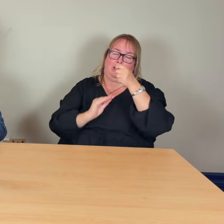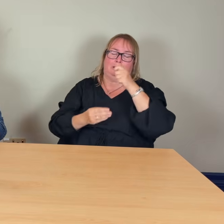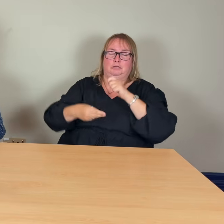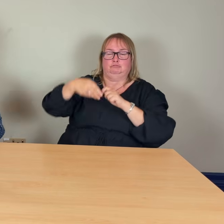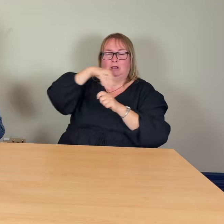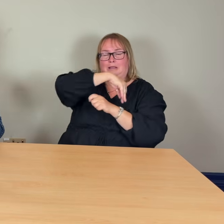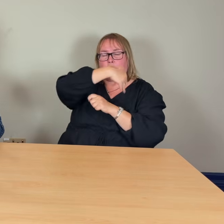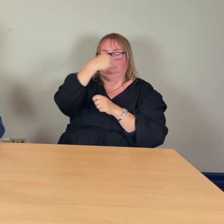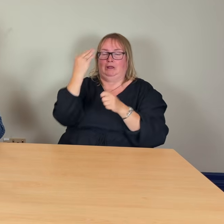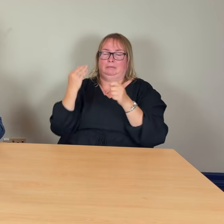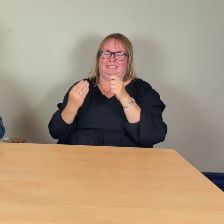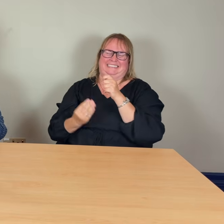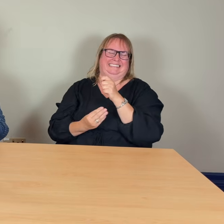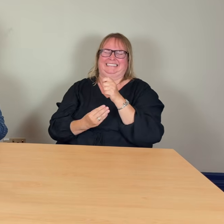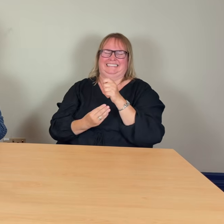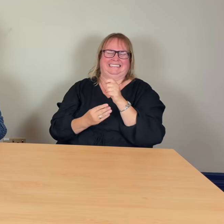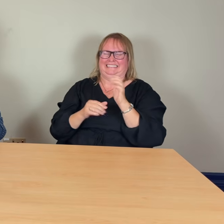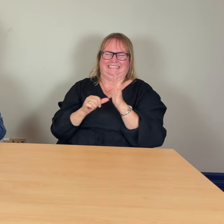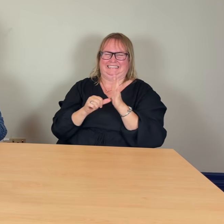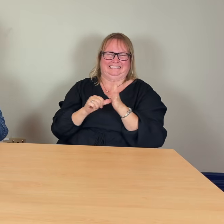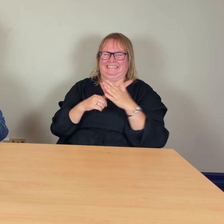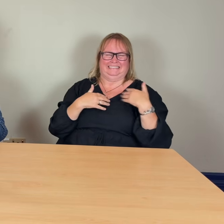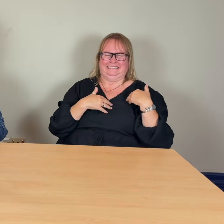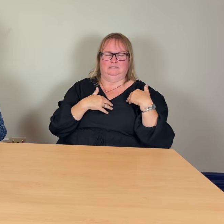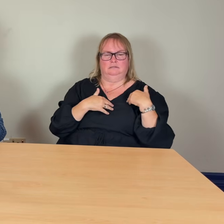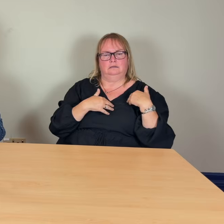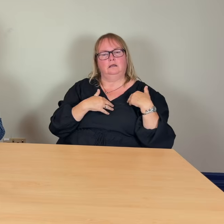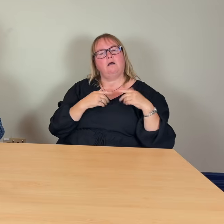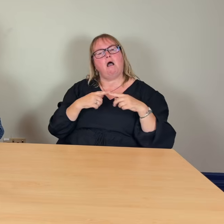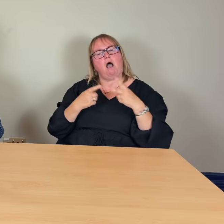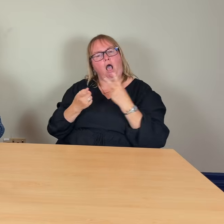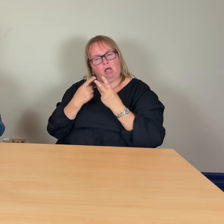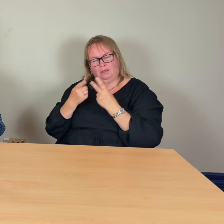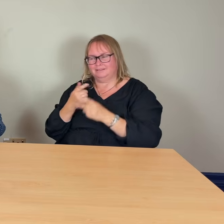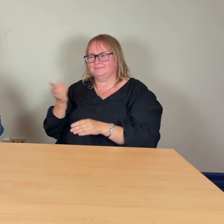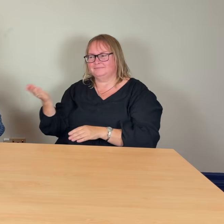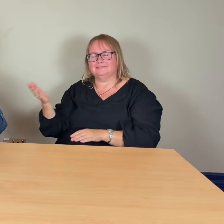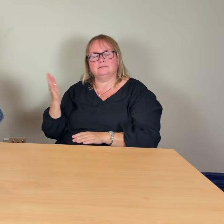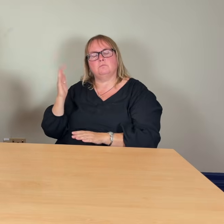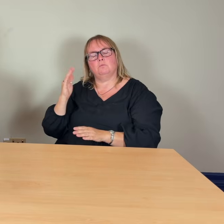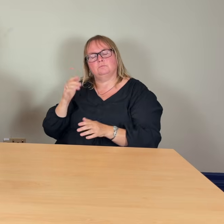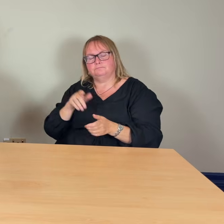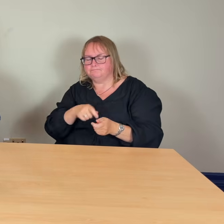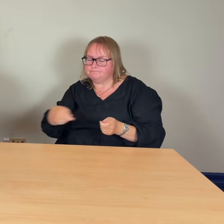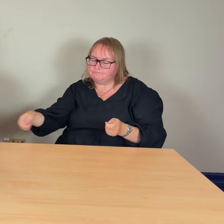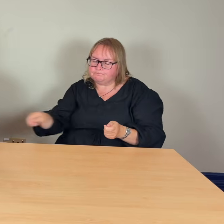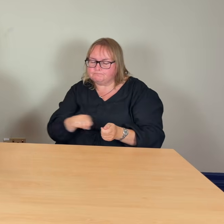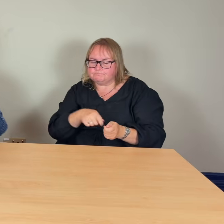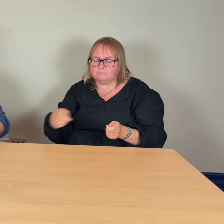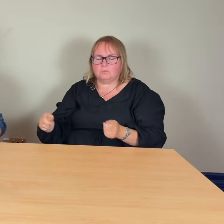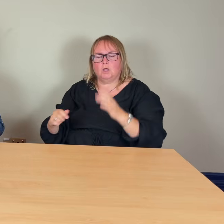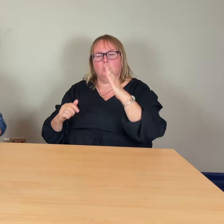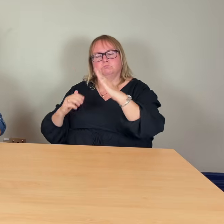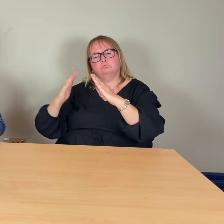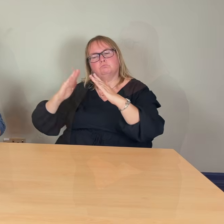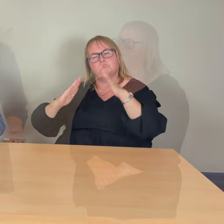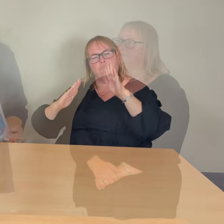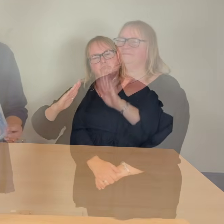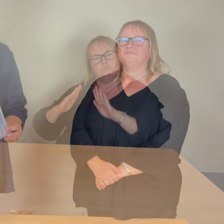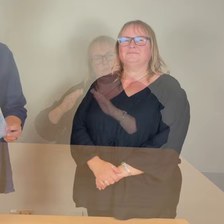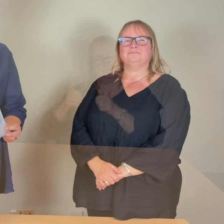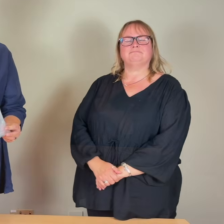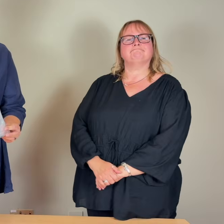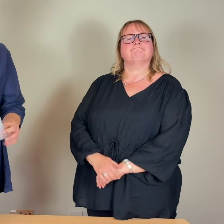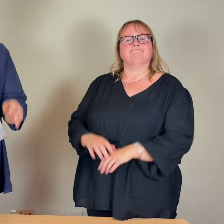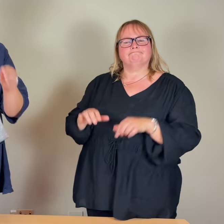pyramid in that way a bit too challenging, this can be a nice alternative. Obviously, you'd end up doing all 3 sides that way.